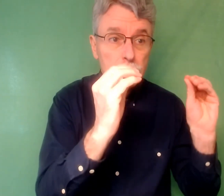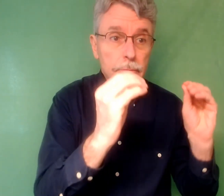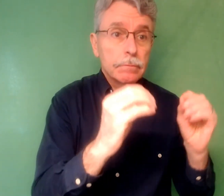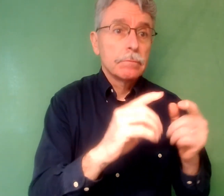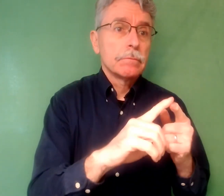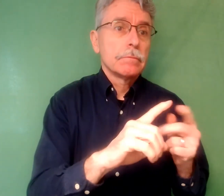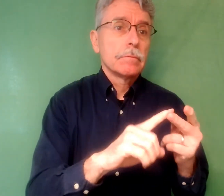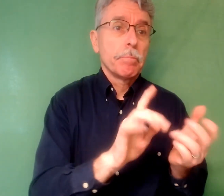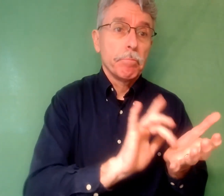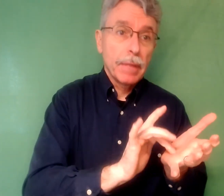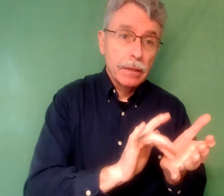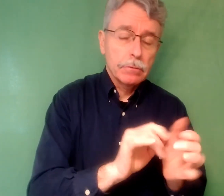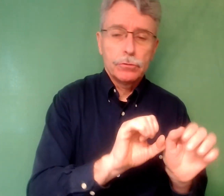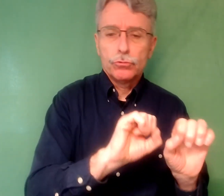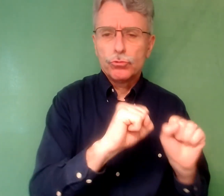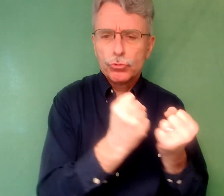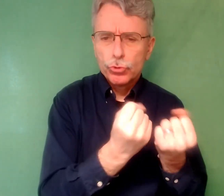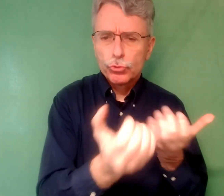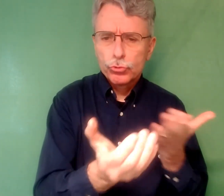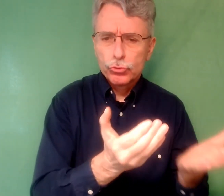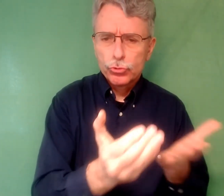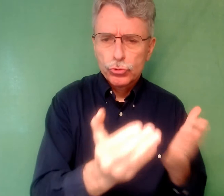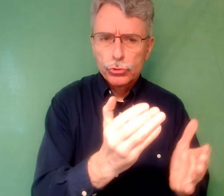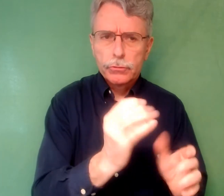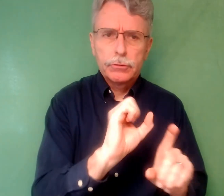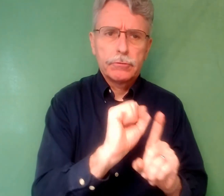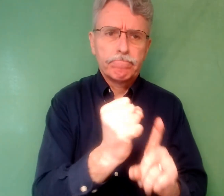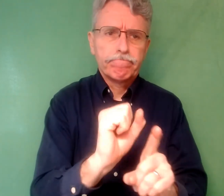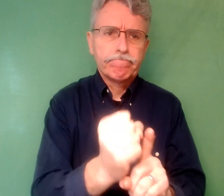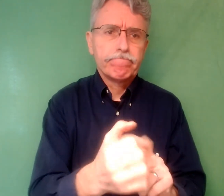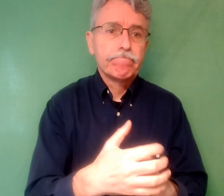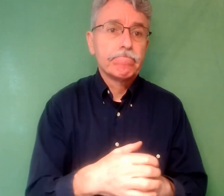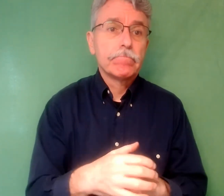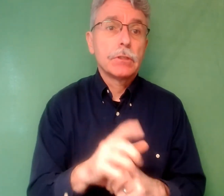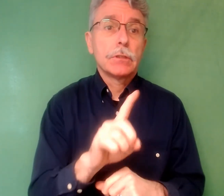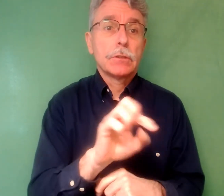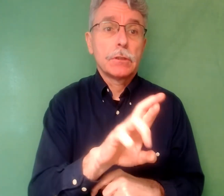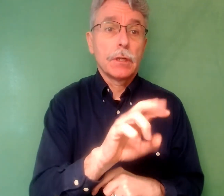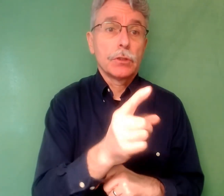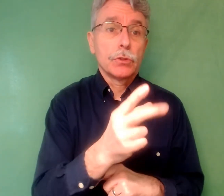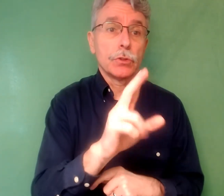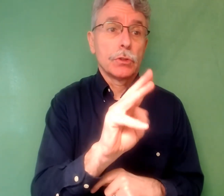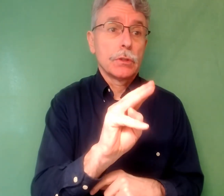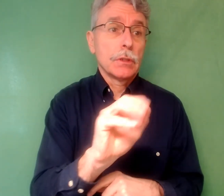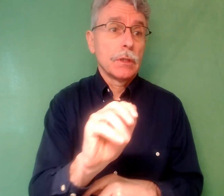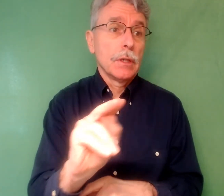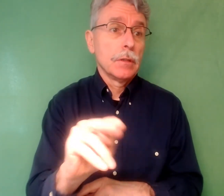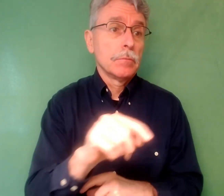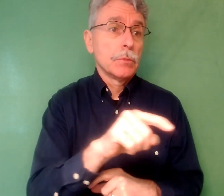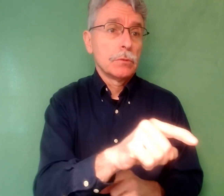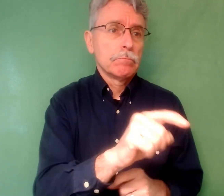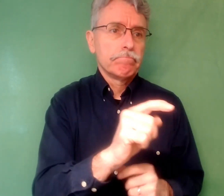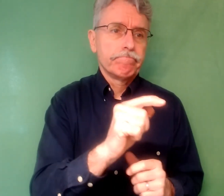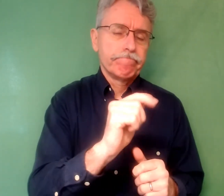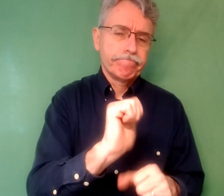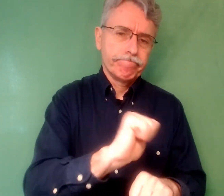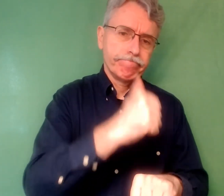programs for deaf and hard of hearing individuals in the country. Dr. Guthmann is currently the lead consultant for a federal grant with